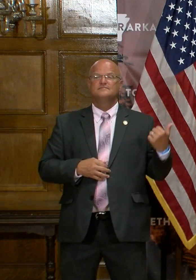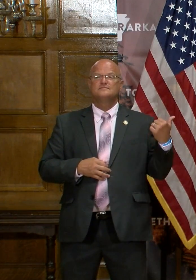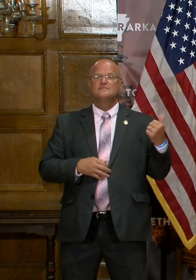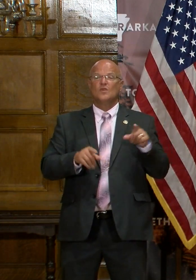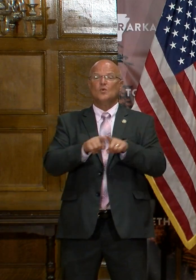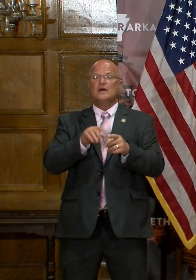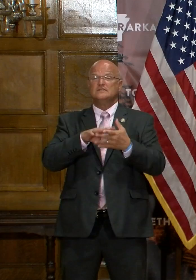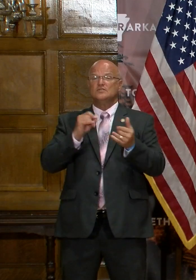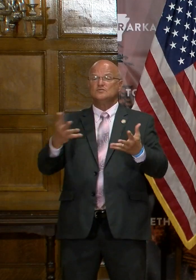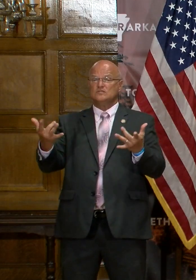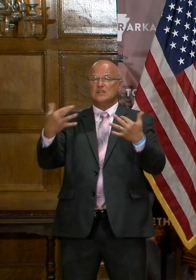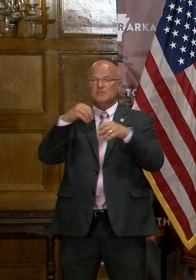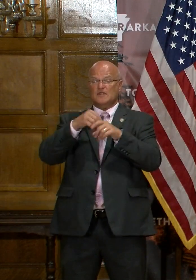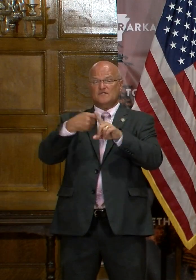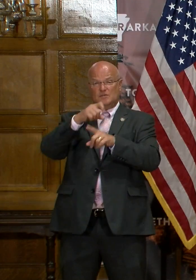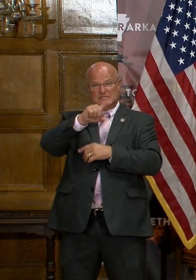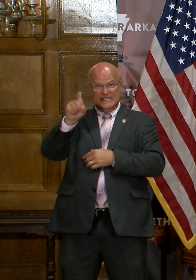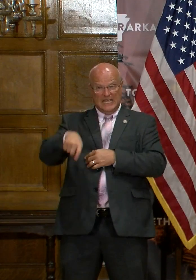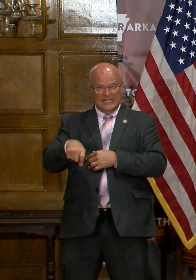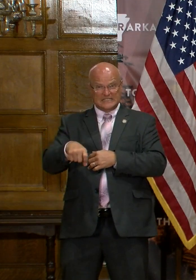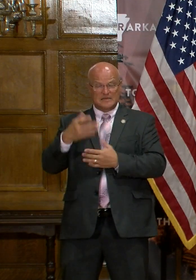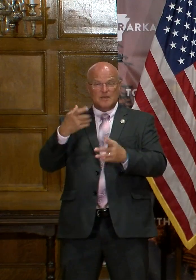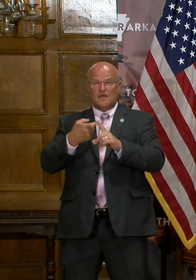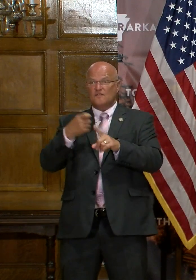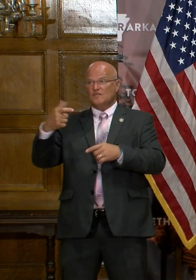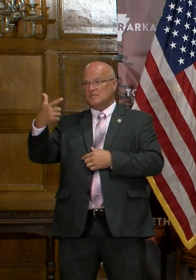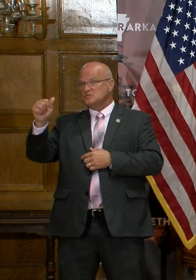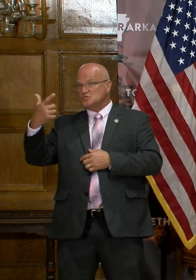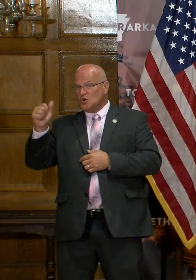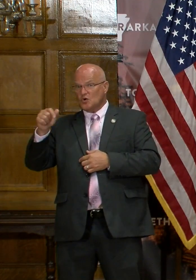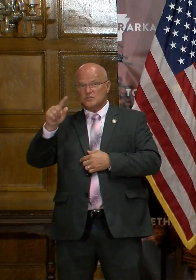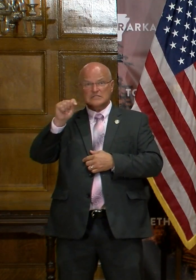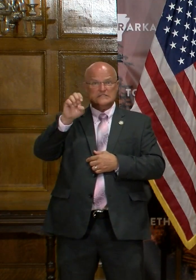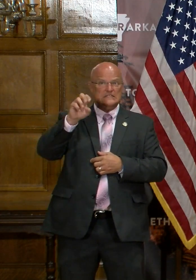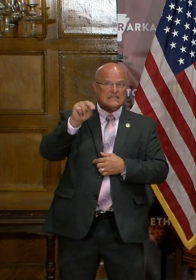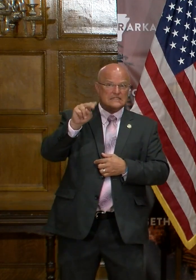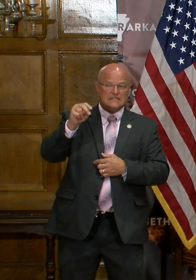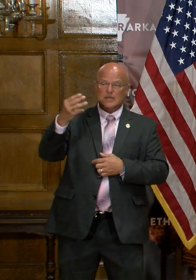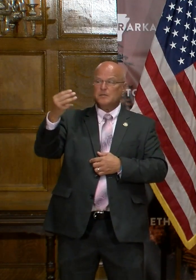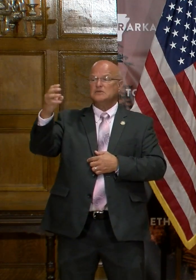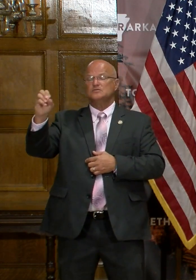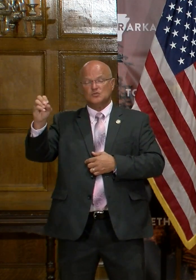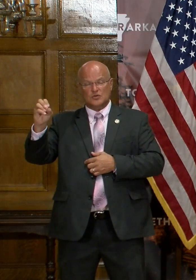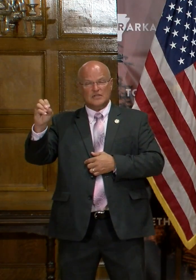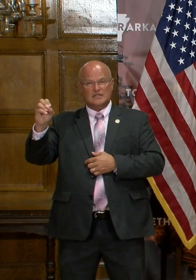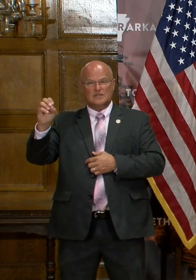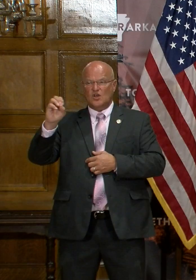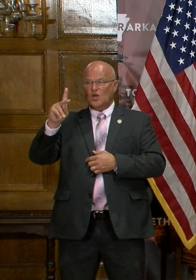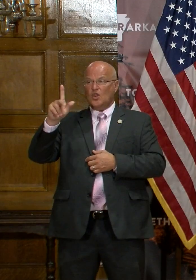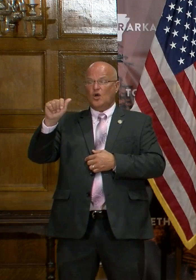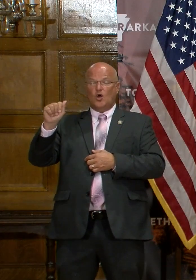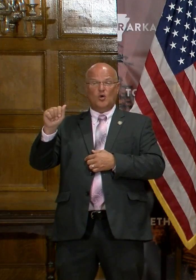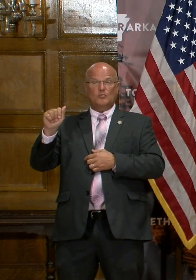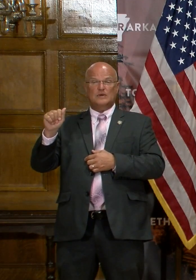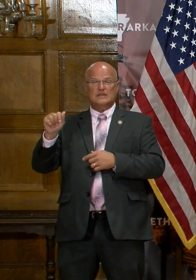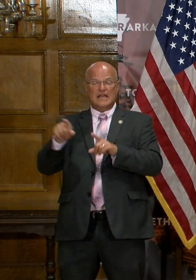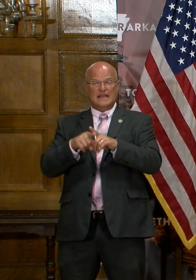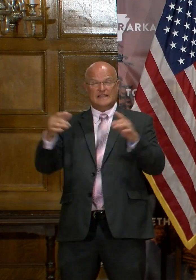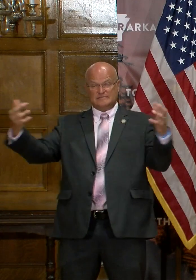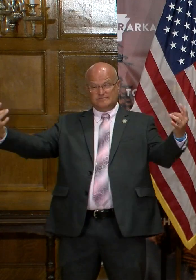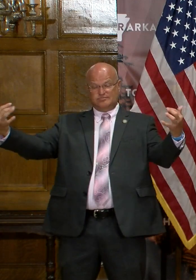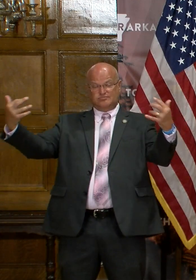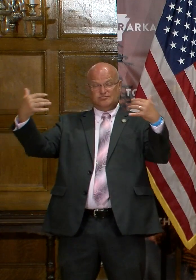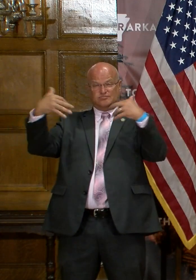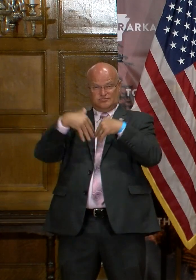Well, as the students come in from Texas, and they might be coming in from Georgia, Tennessee, Missouri, Oklahoma, as they